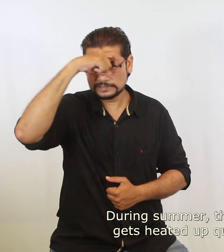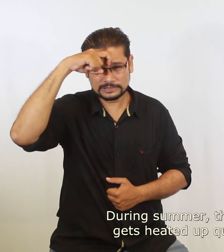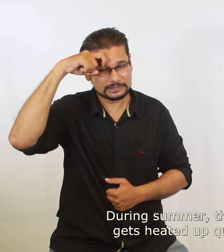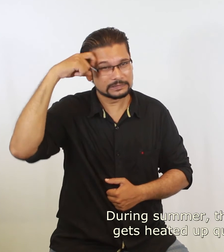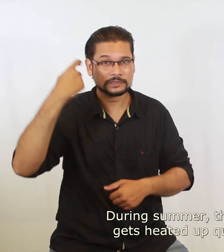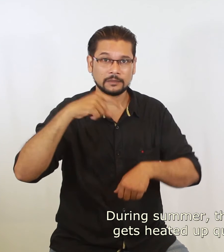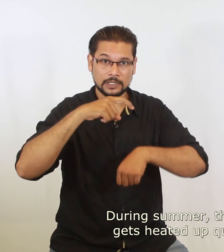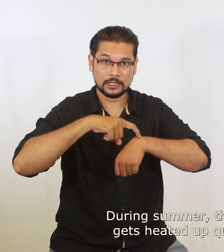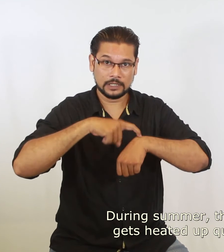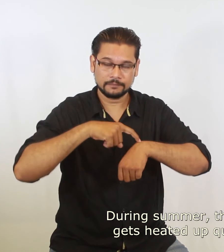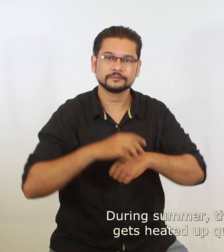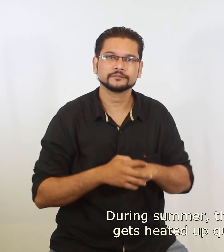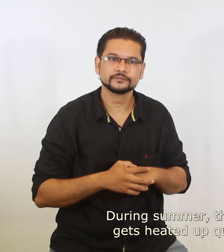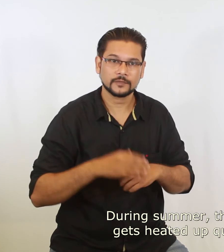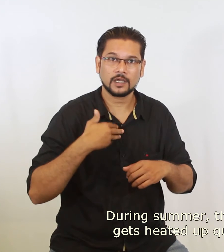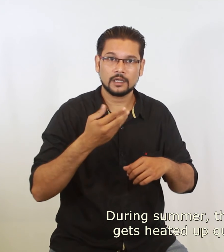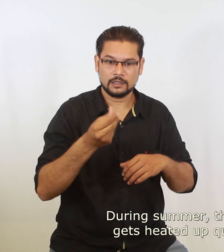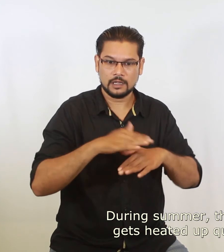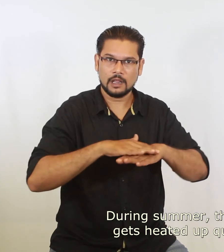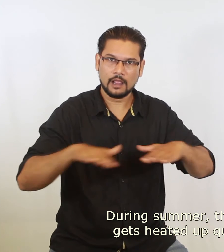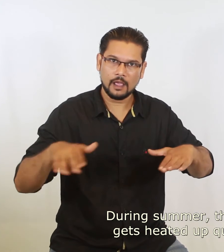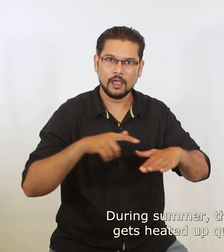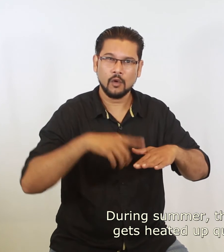During summer, the land gets heated up quickly,